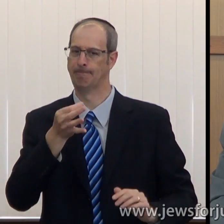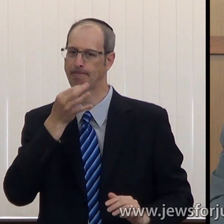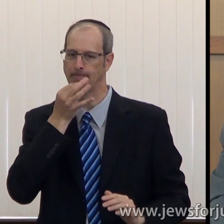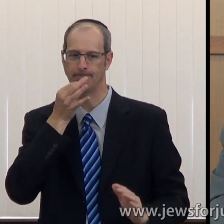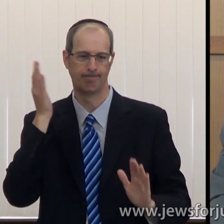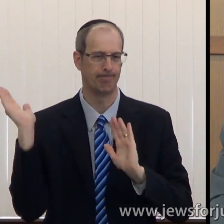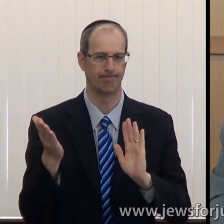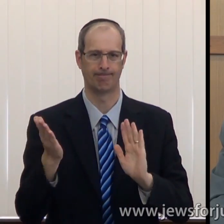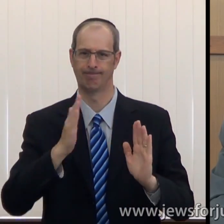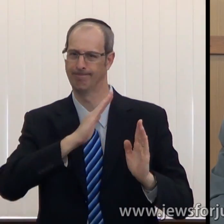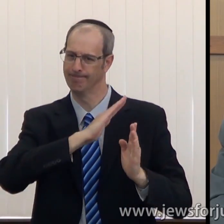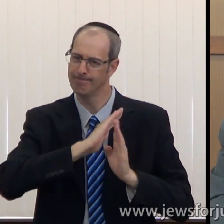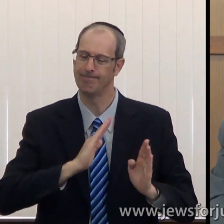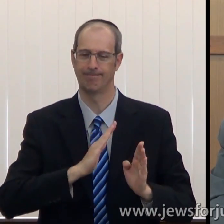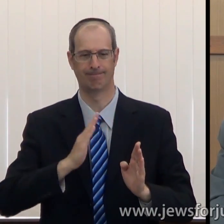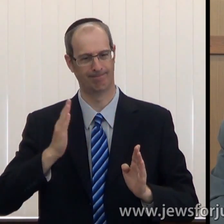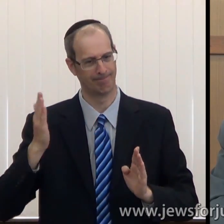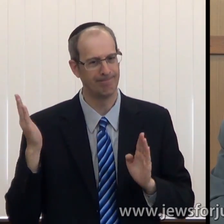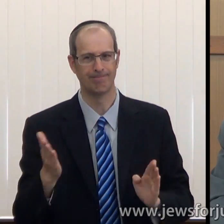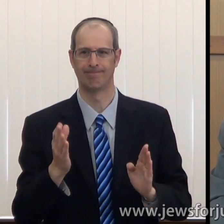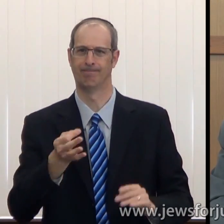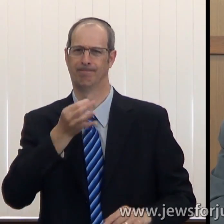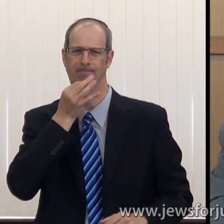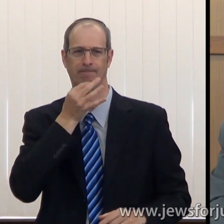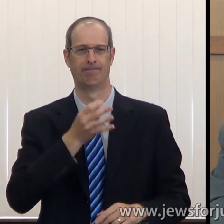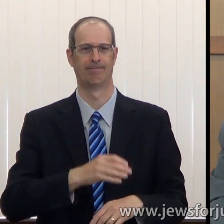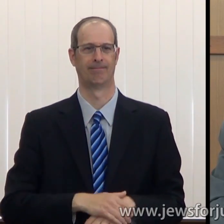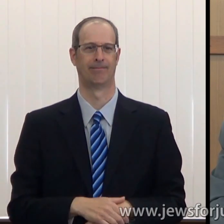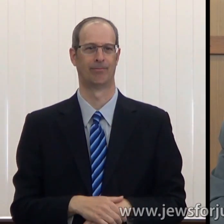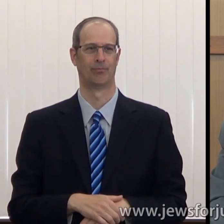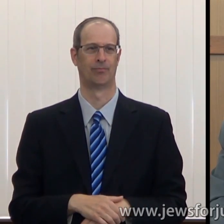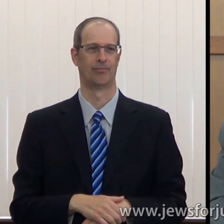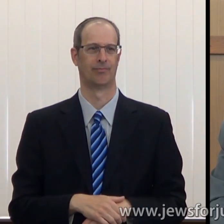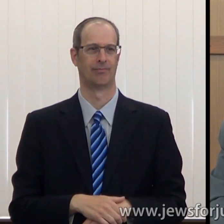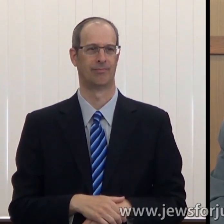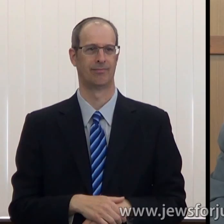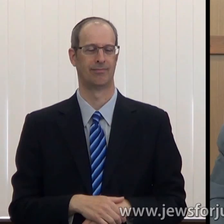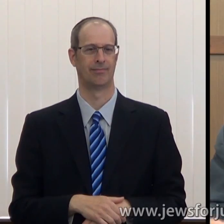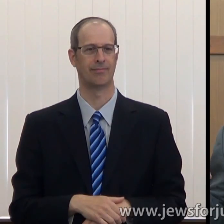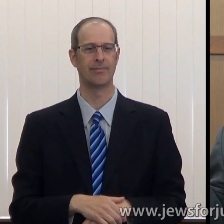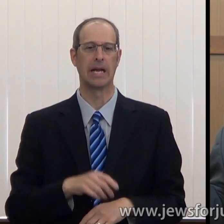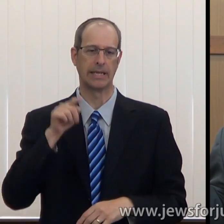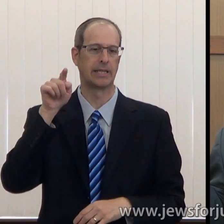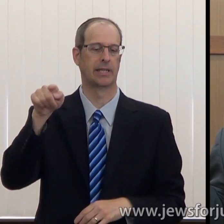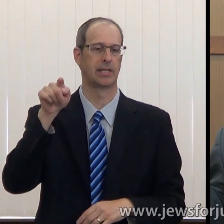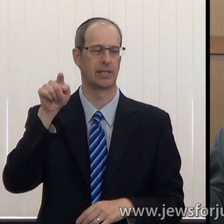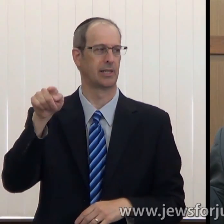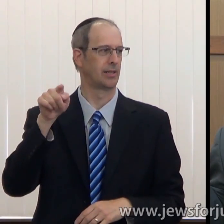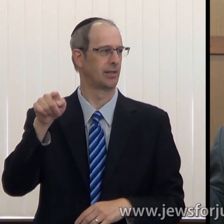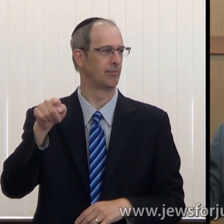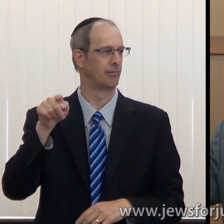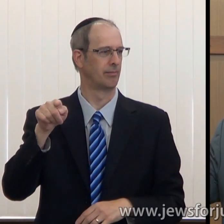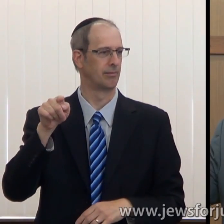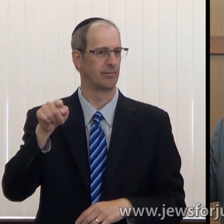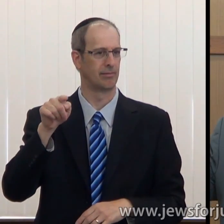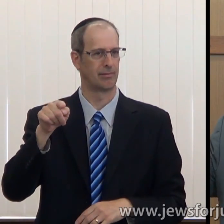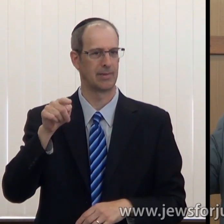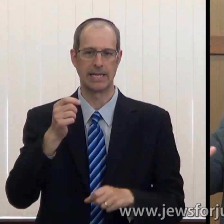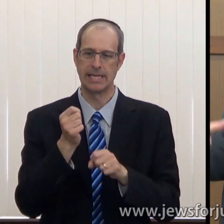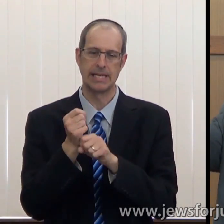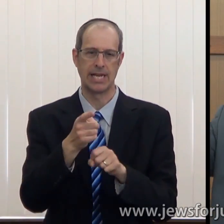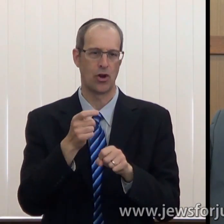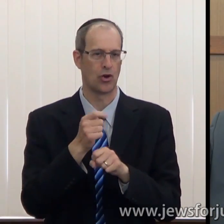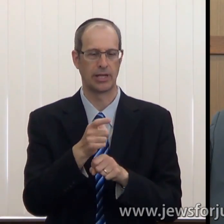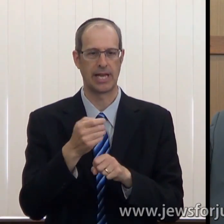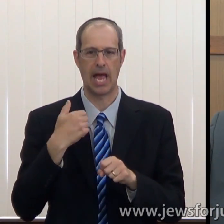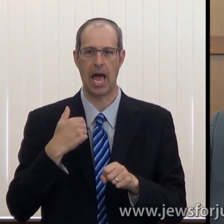a big, big karate master. And he did every year he did